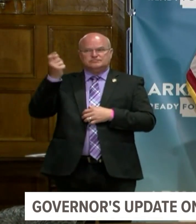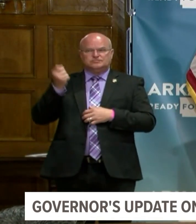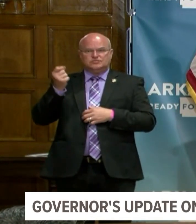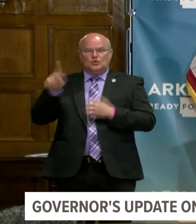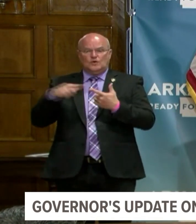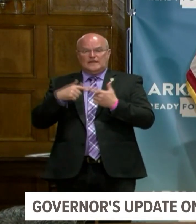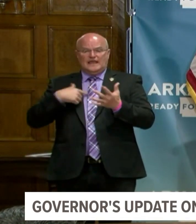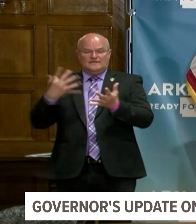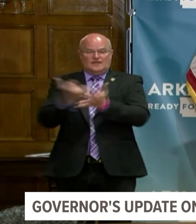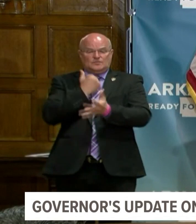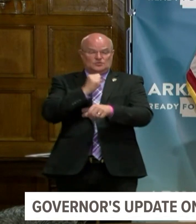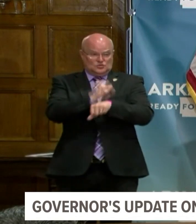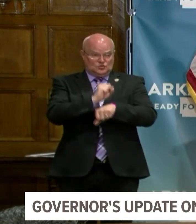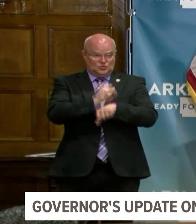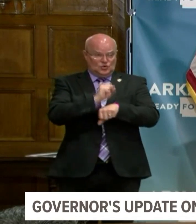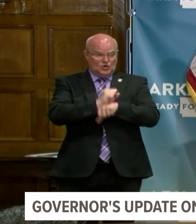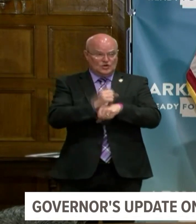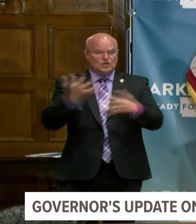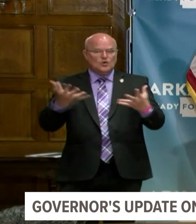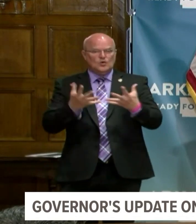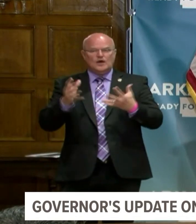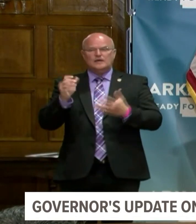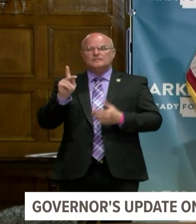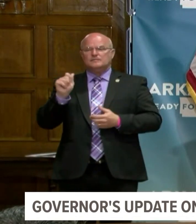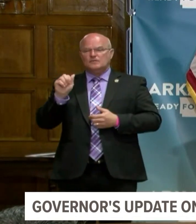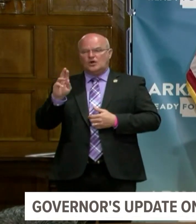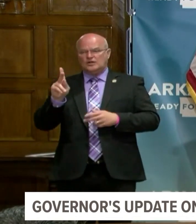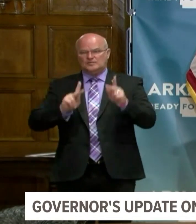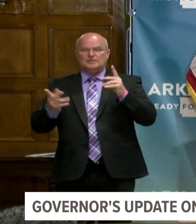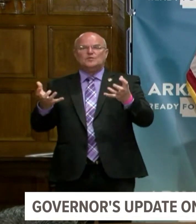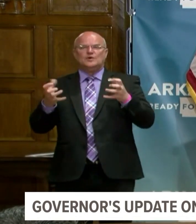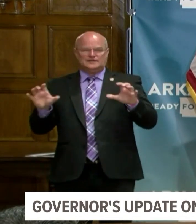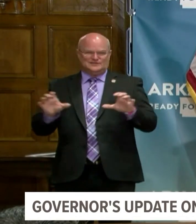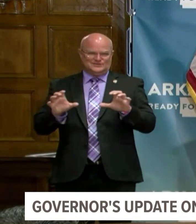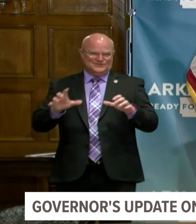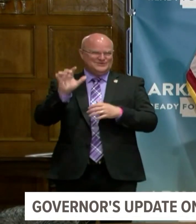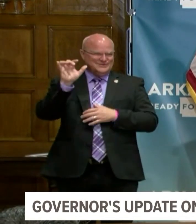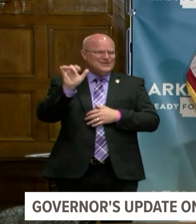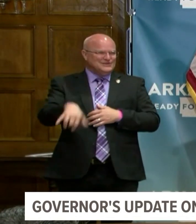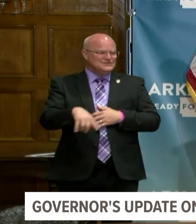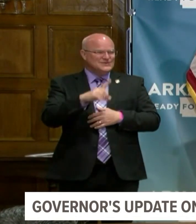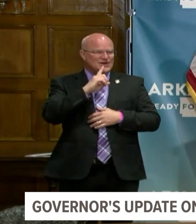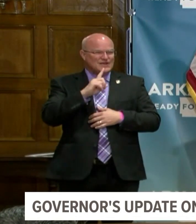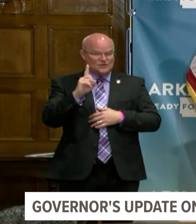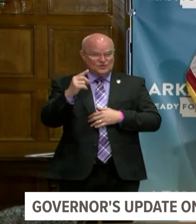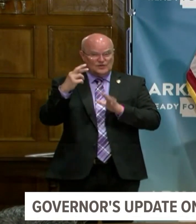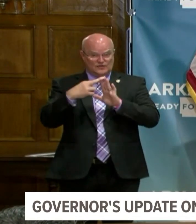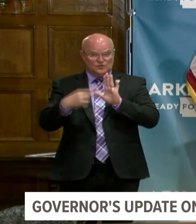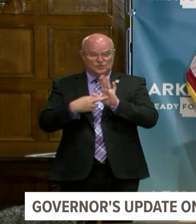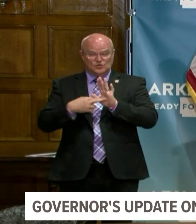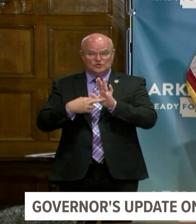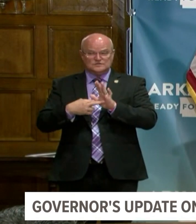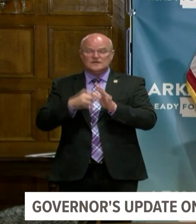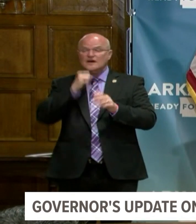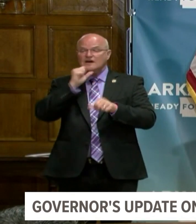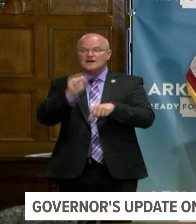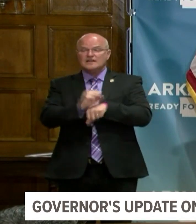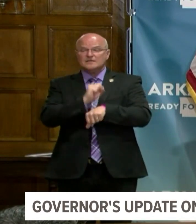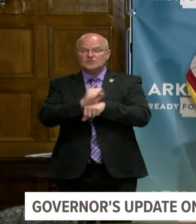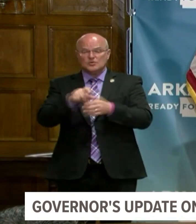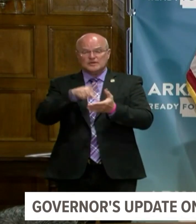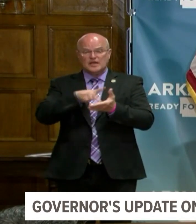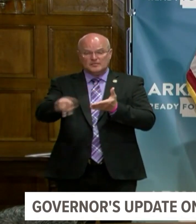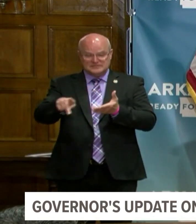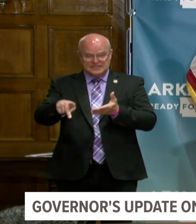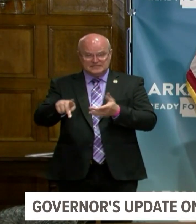have an opportunity to work, and that's what Arkansans want to do. And so that is one, the rules of unemployment